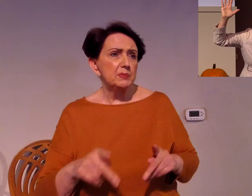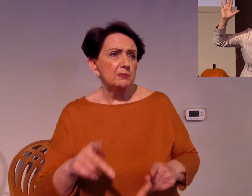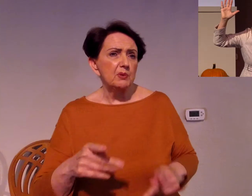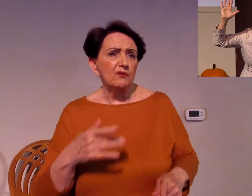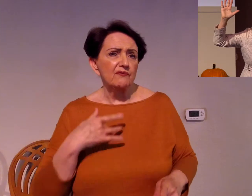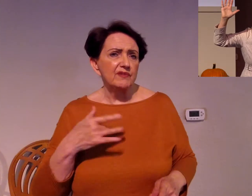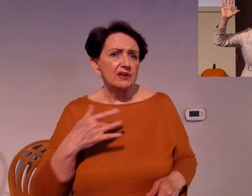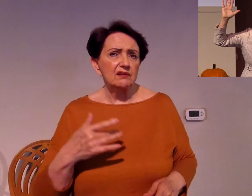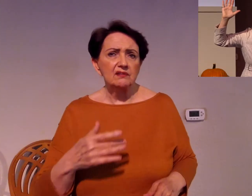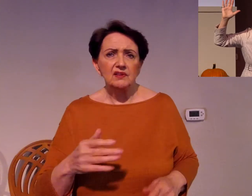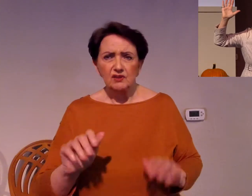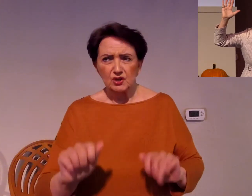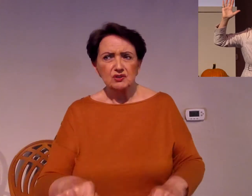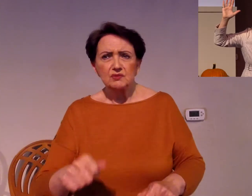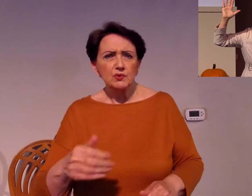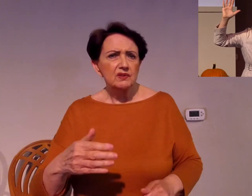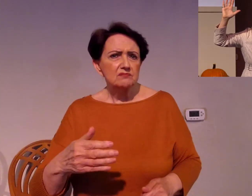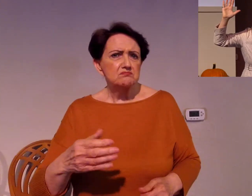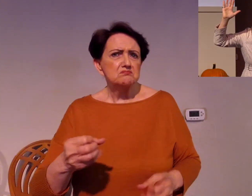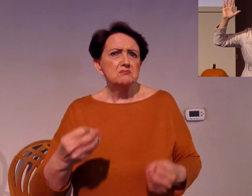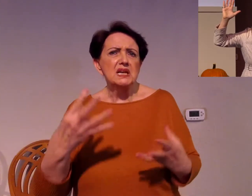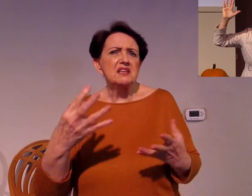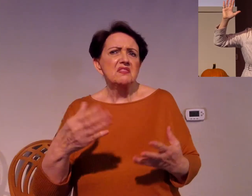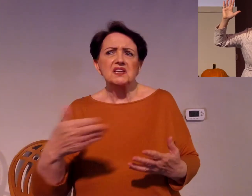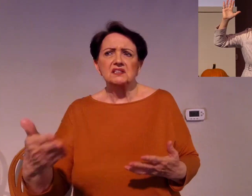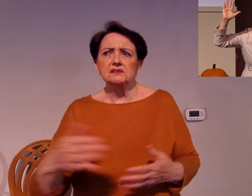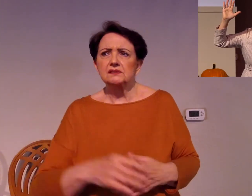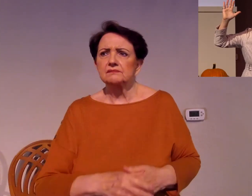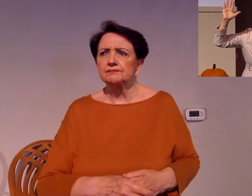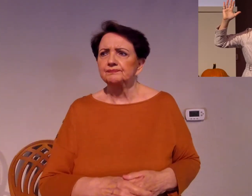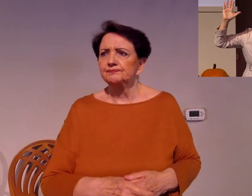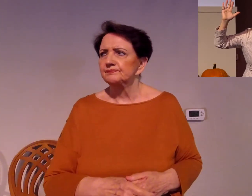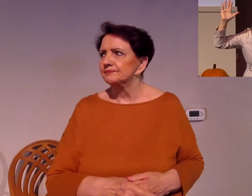at a lot of things? Okay, not just me.